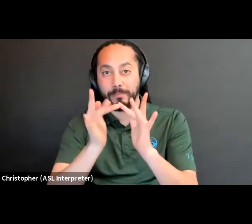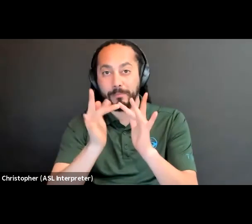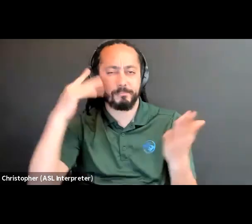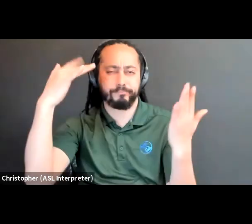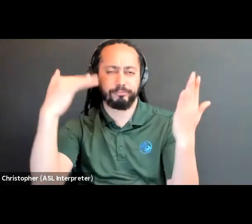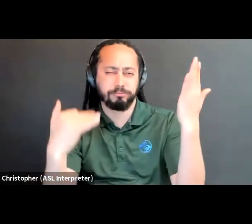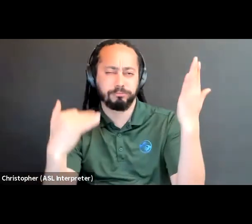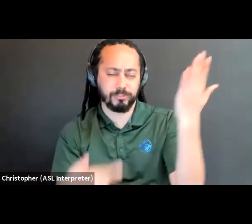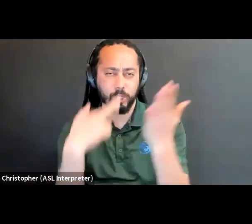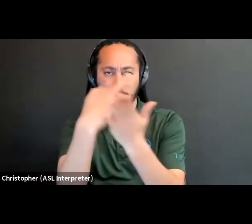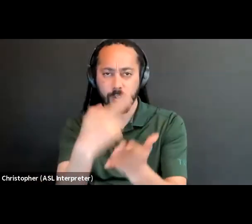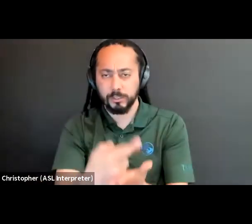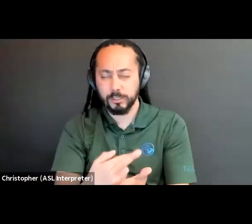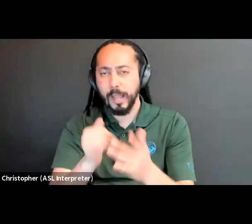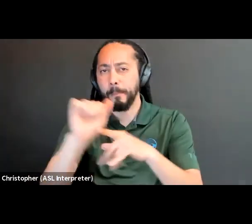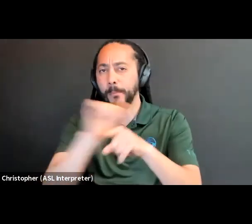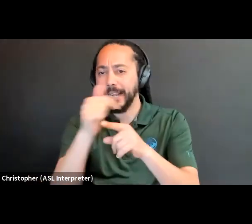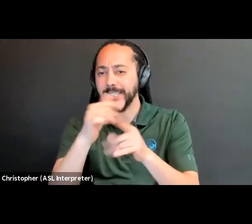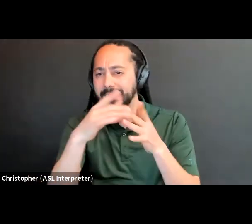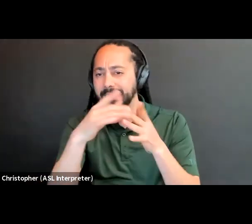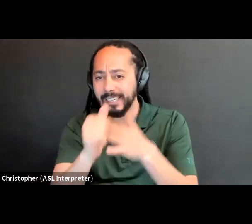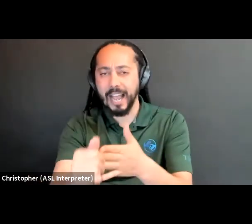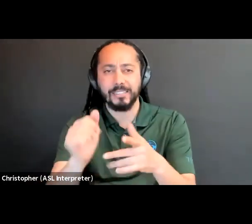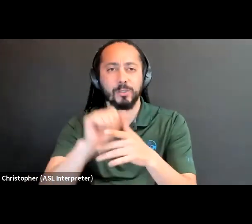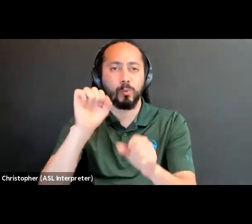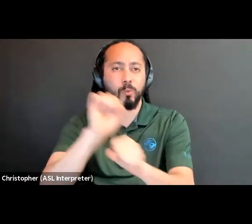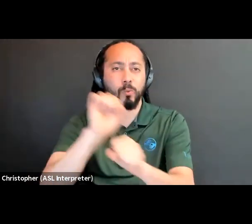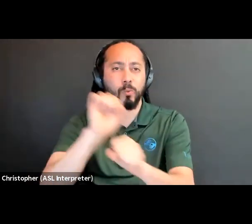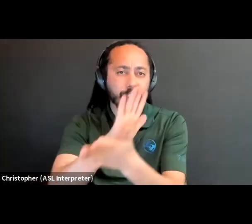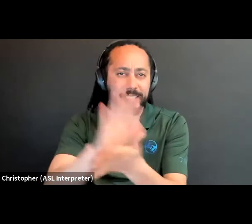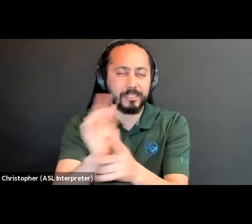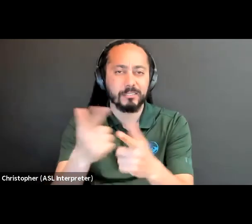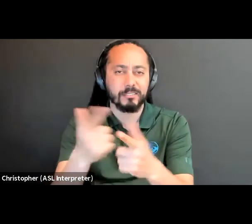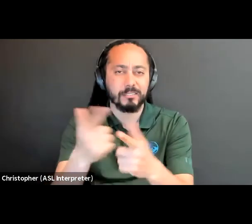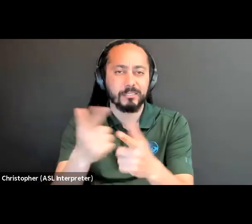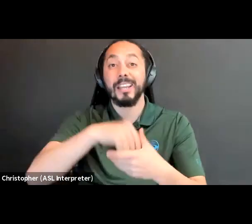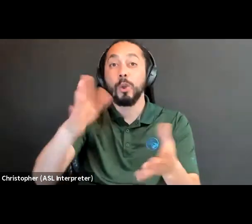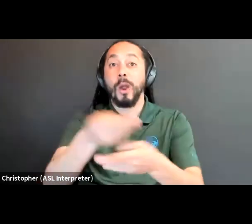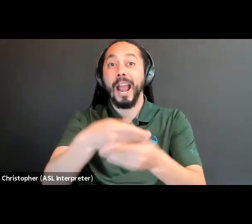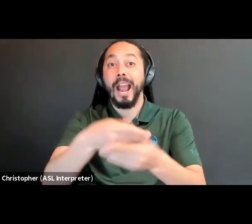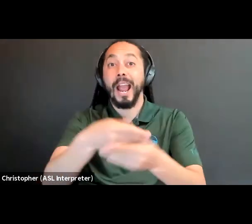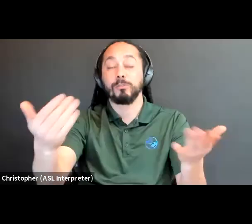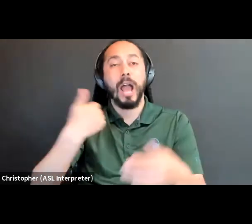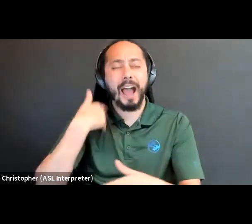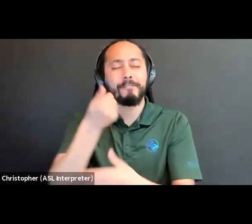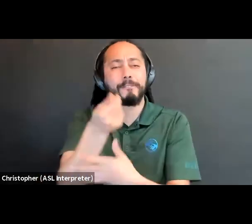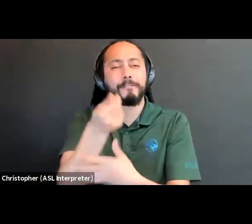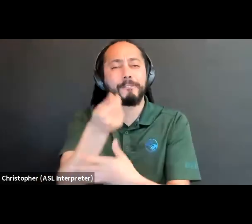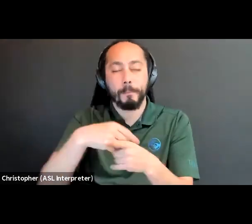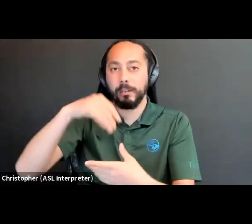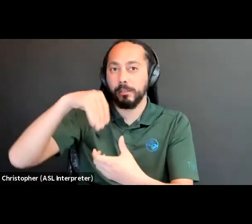and worksheets. You've got some of that material in your handouts for today, but there's a lot more of it available on the